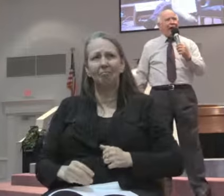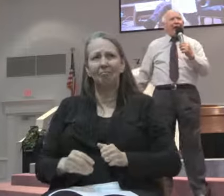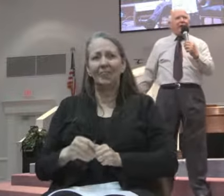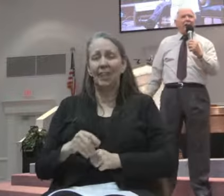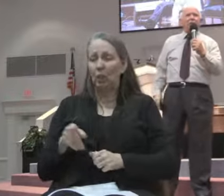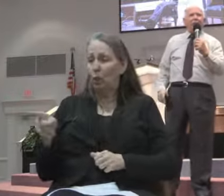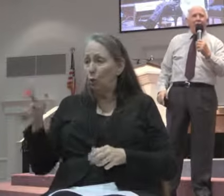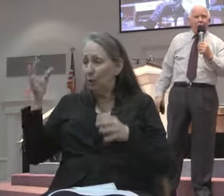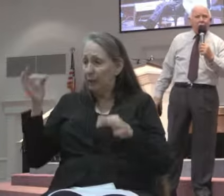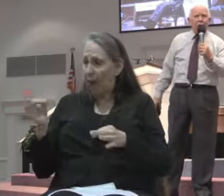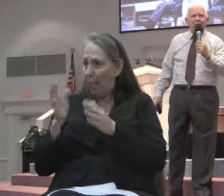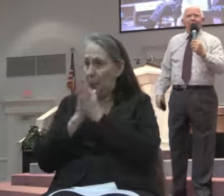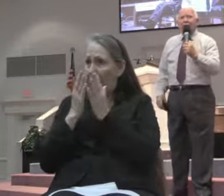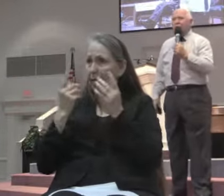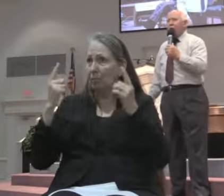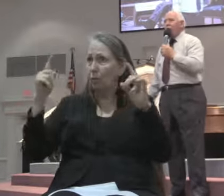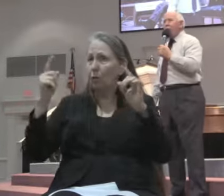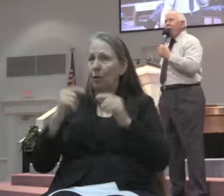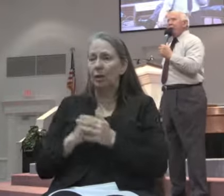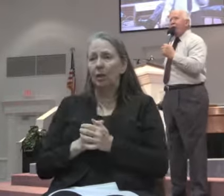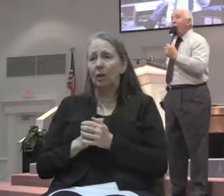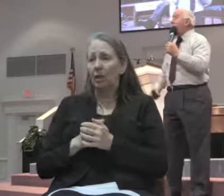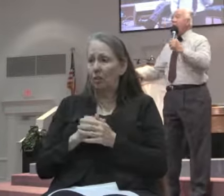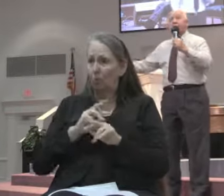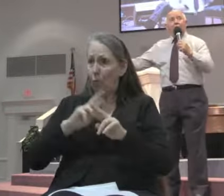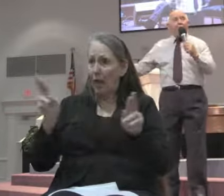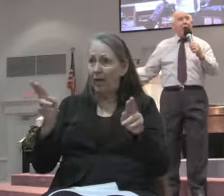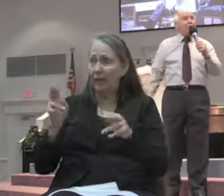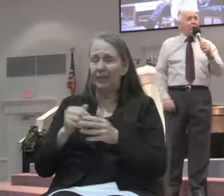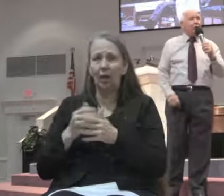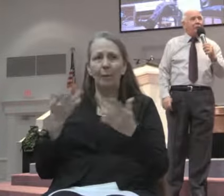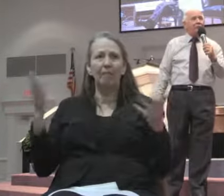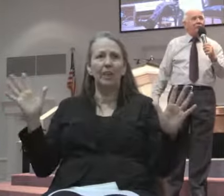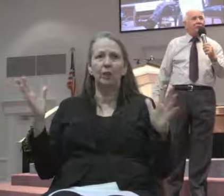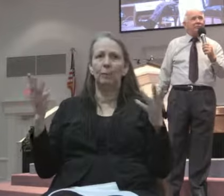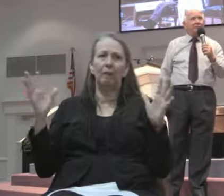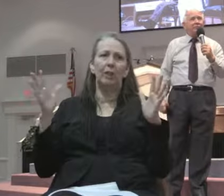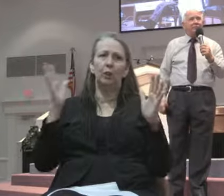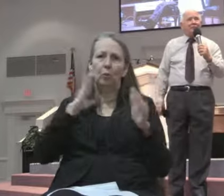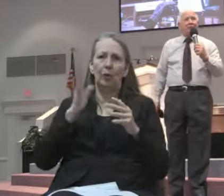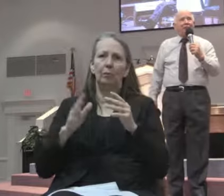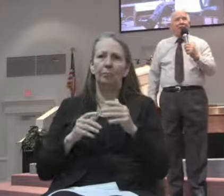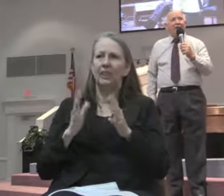you decide to get prayed through, get to where you need to go, it's going to be over.